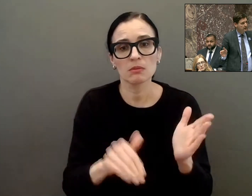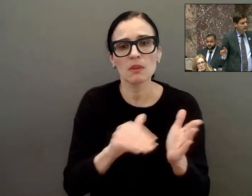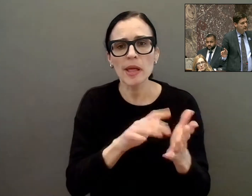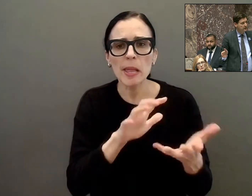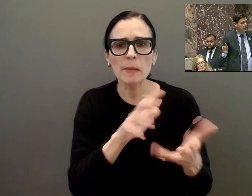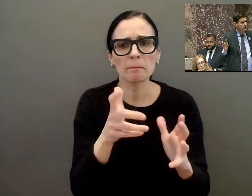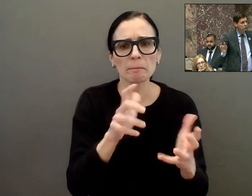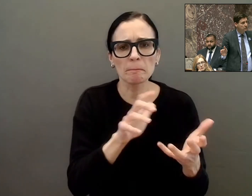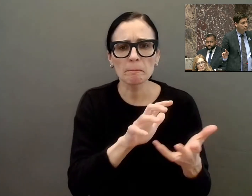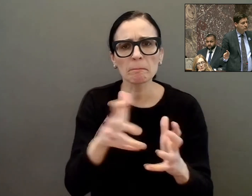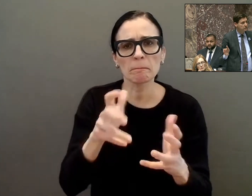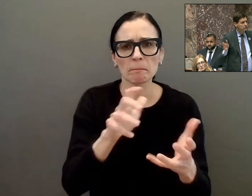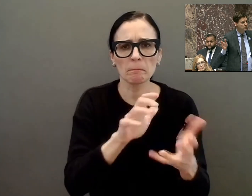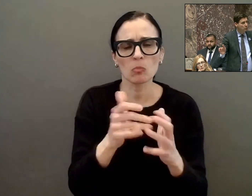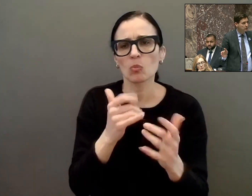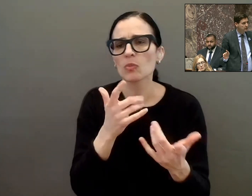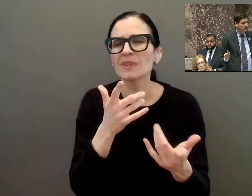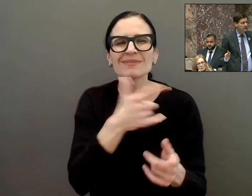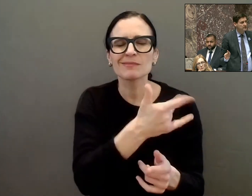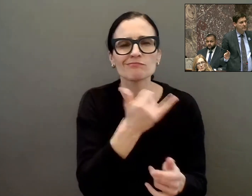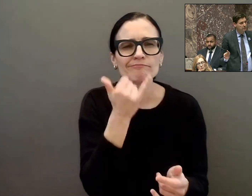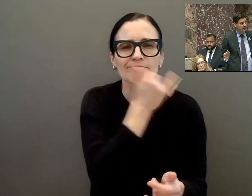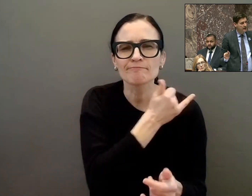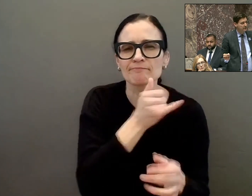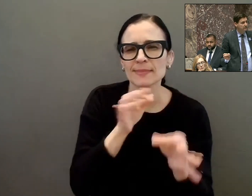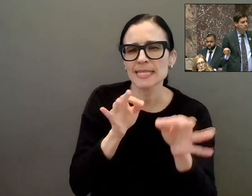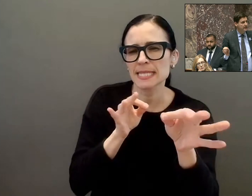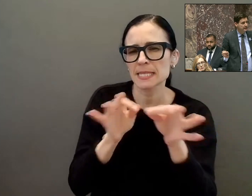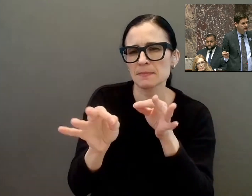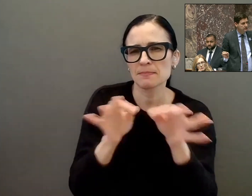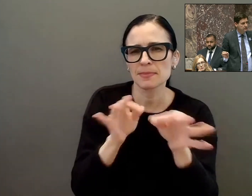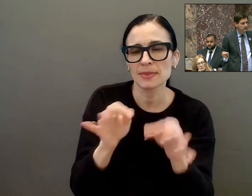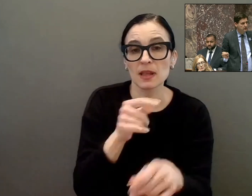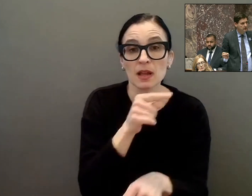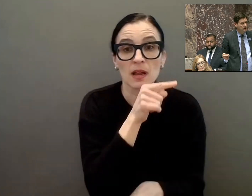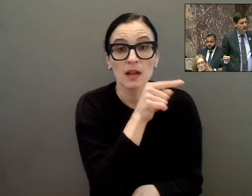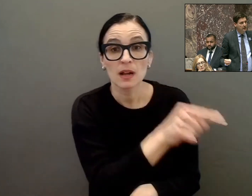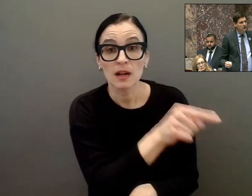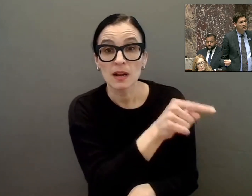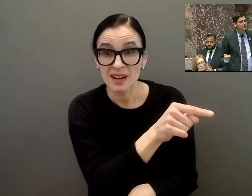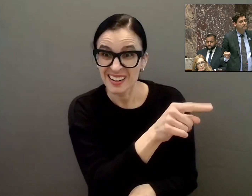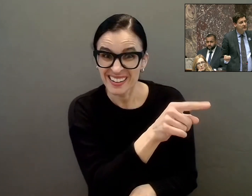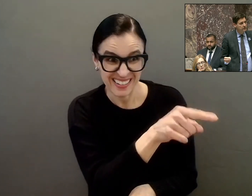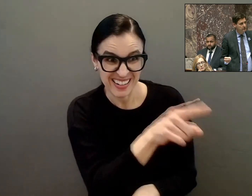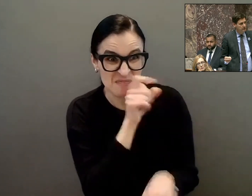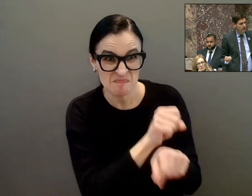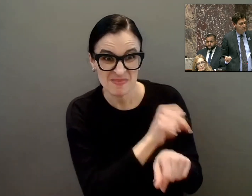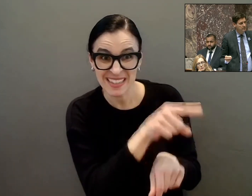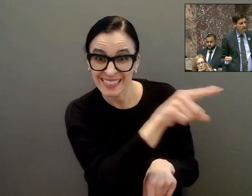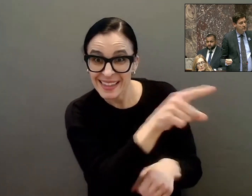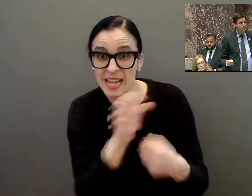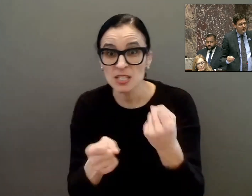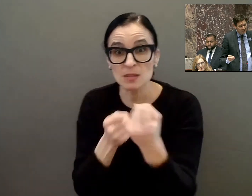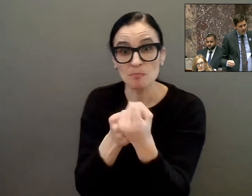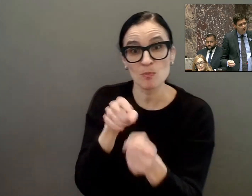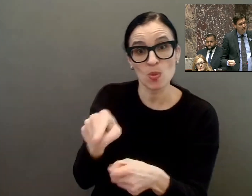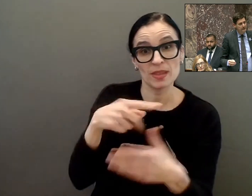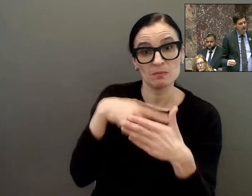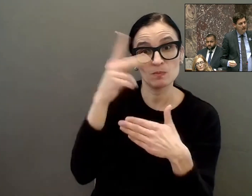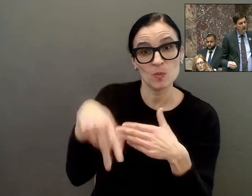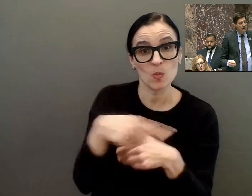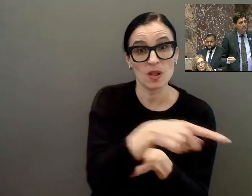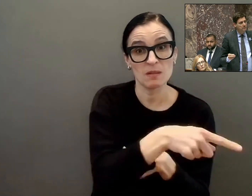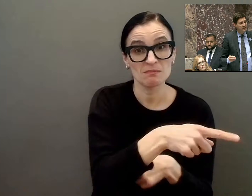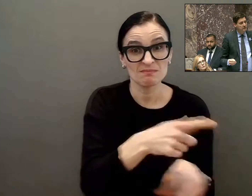stood behind, endorsed, supported as a member of the cabinet for many years. It caused fear among parents,